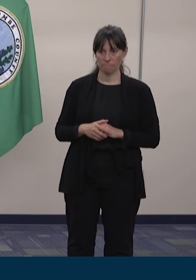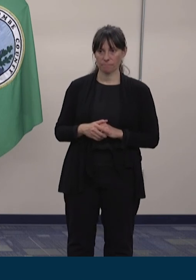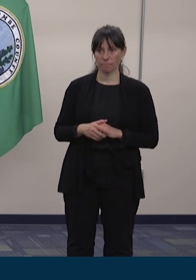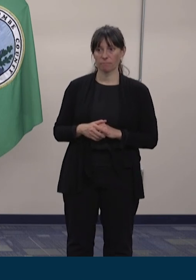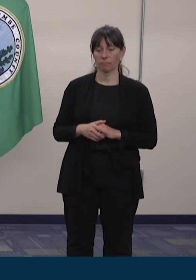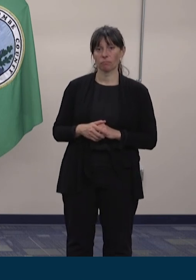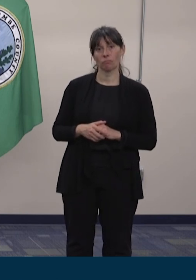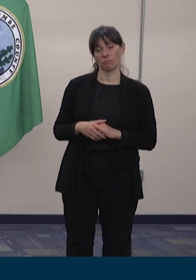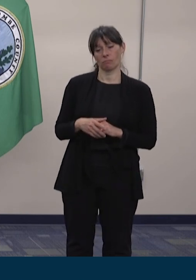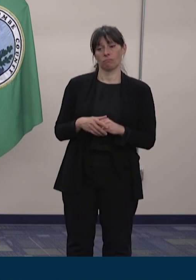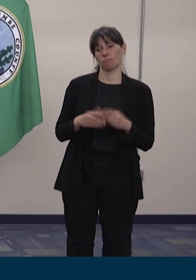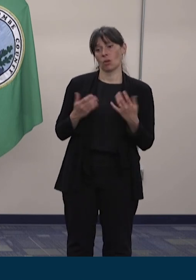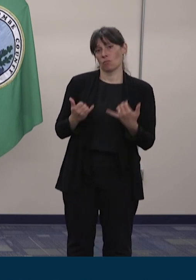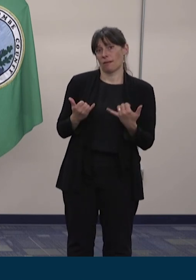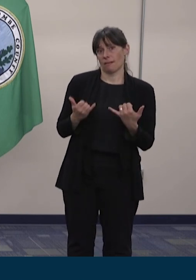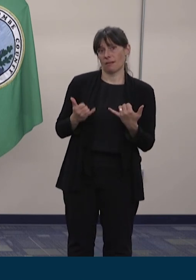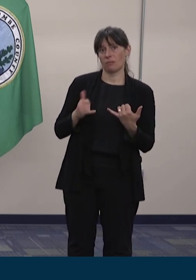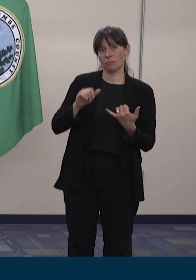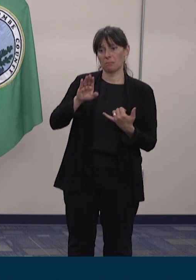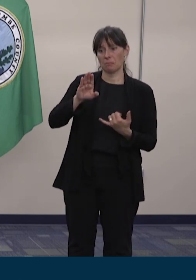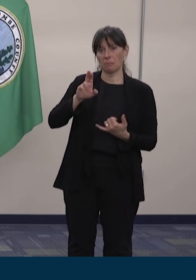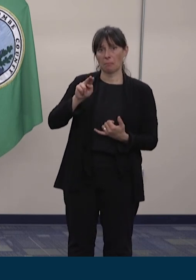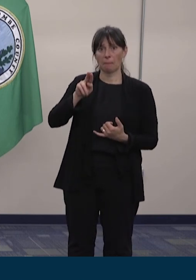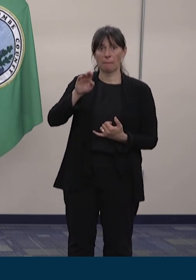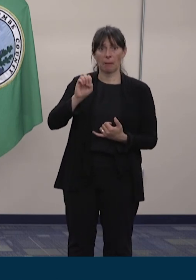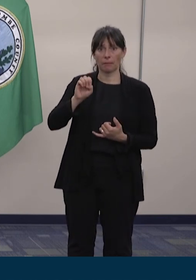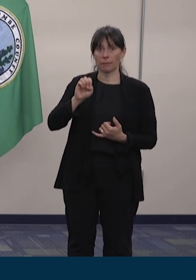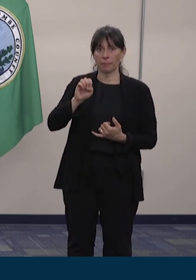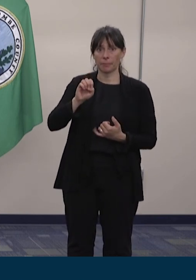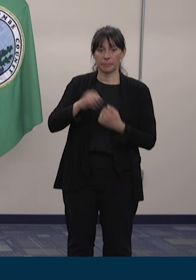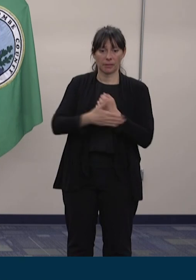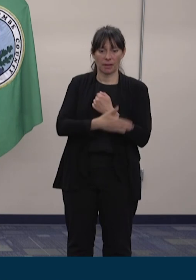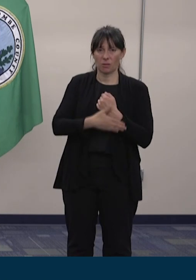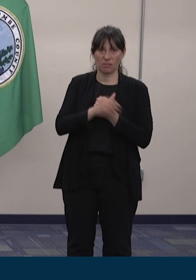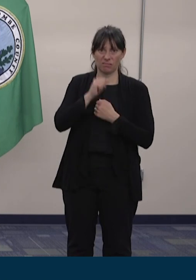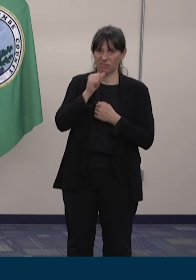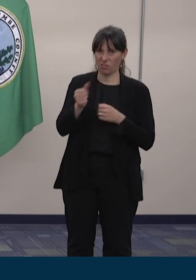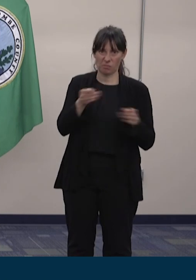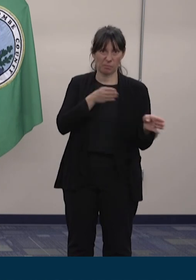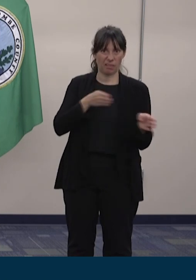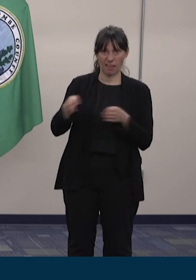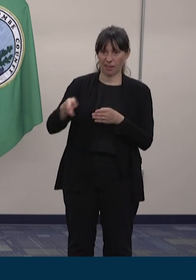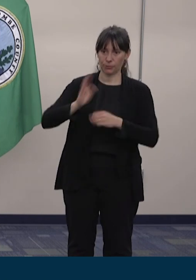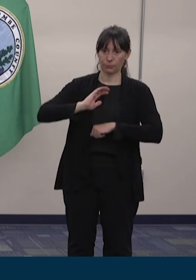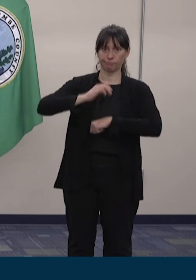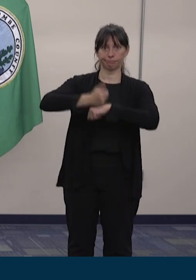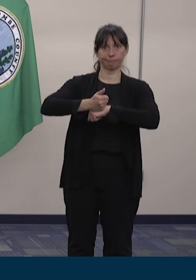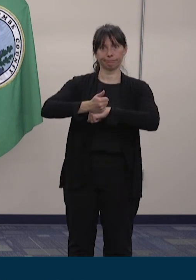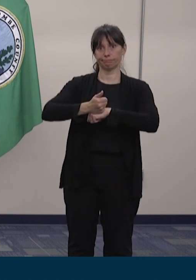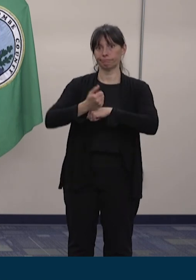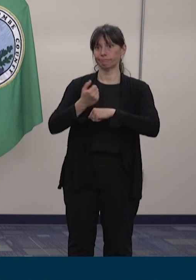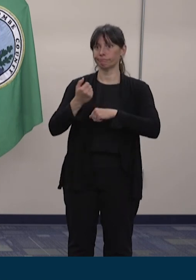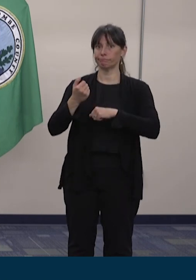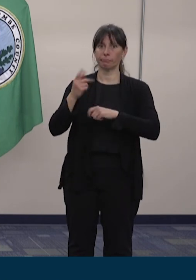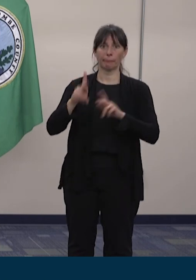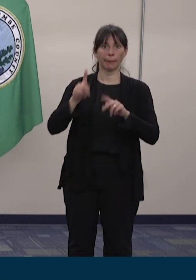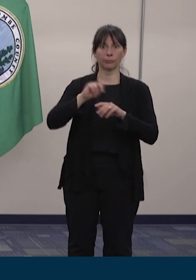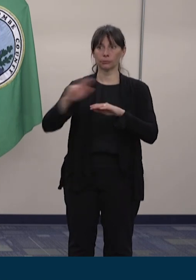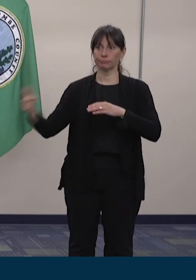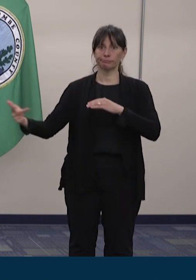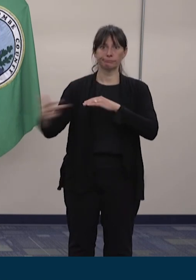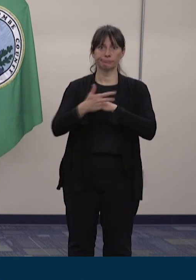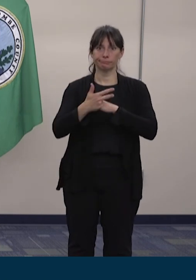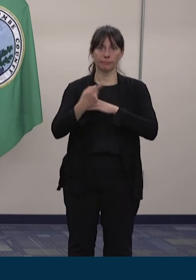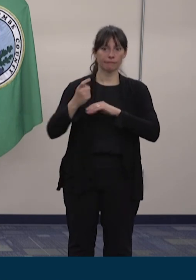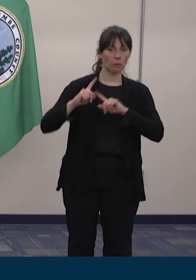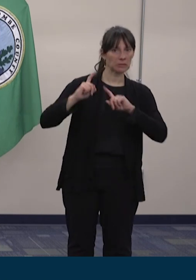En not este plan to momento, offer any el condado drive-through no testing está sites, planeando hacer but I'll say ningún no tipo de options are off the pruebas que table sea as we see what manejando, continues pero